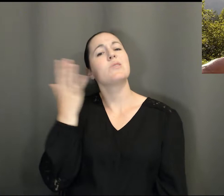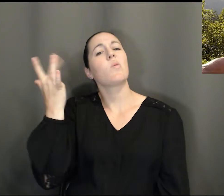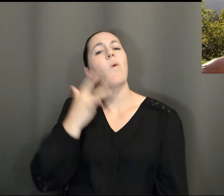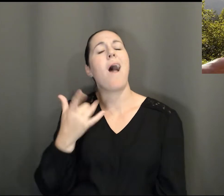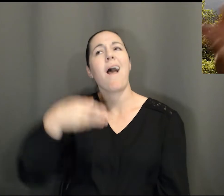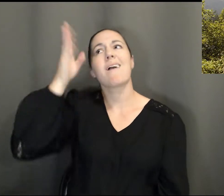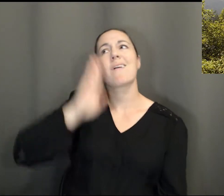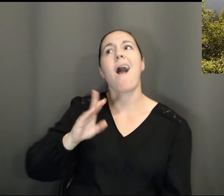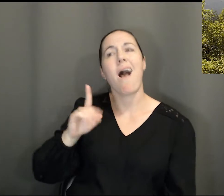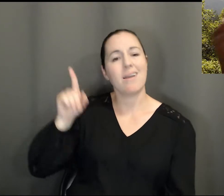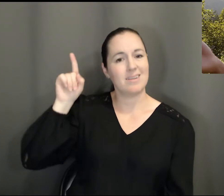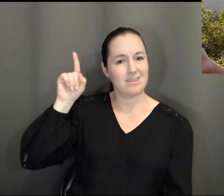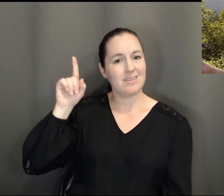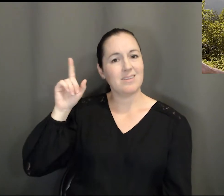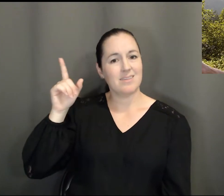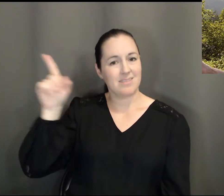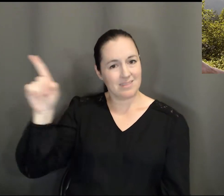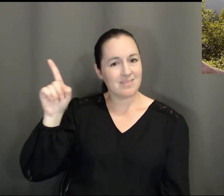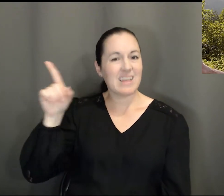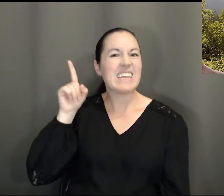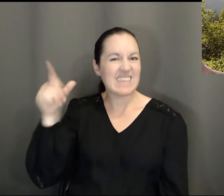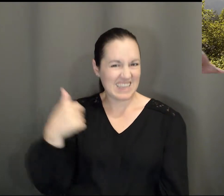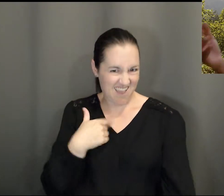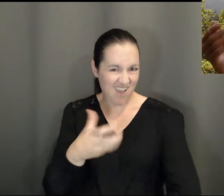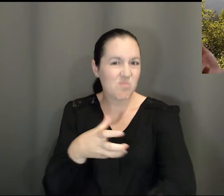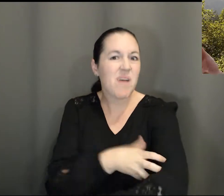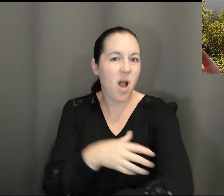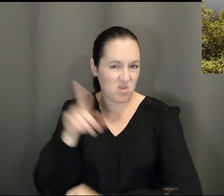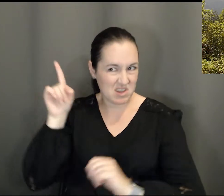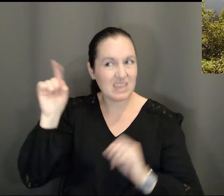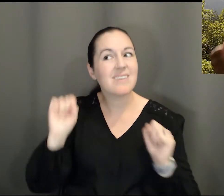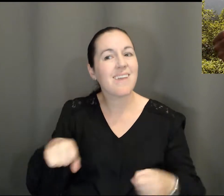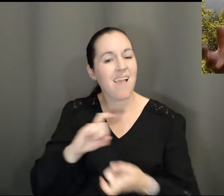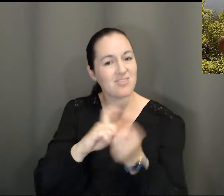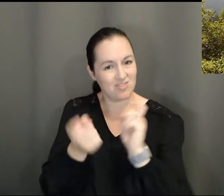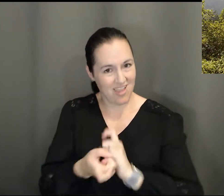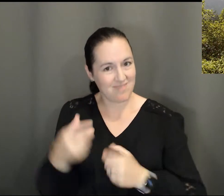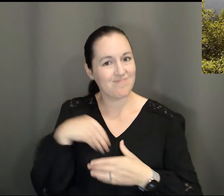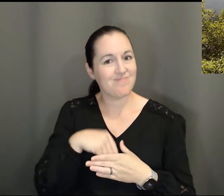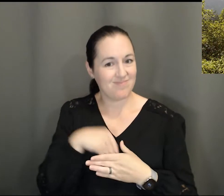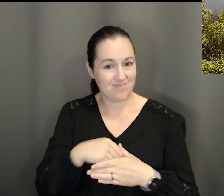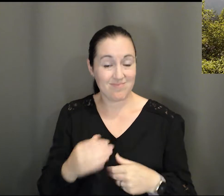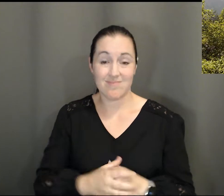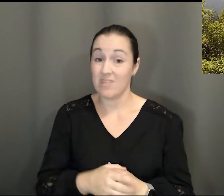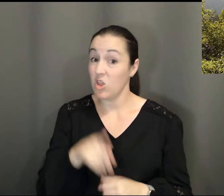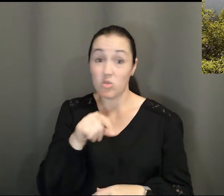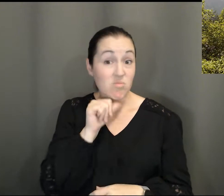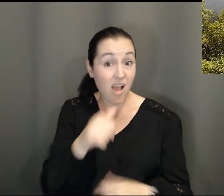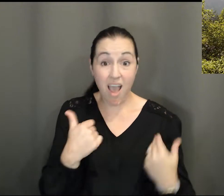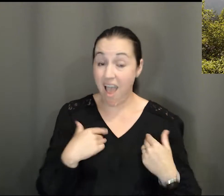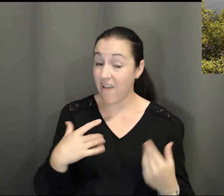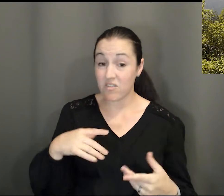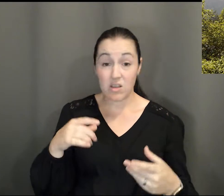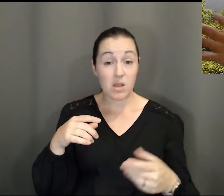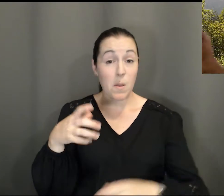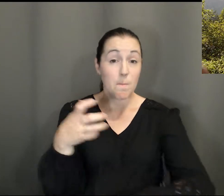love you, do you? That can be a frustration that we sometimes have for a long time. We try to believe that we can actually make someone love us. You don't have that